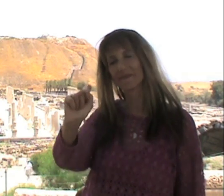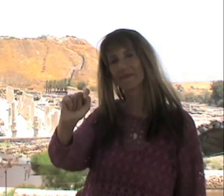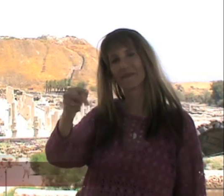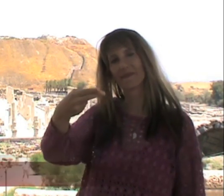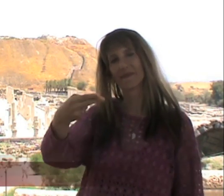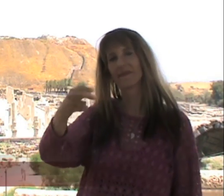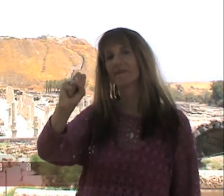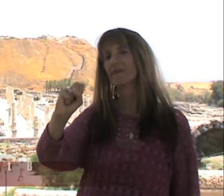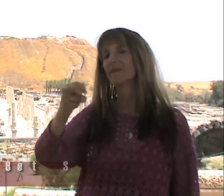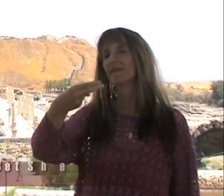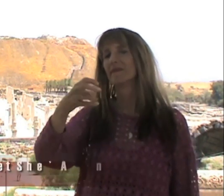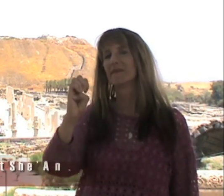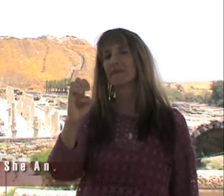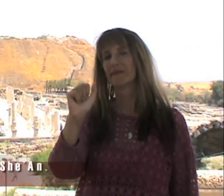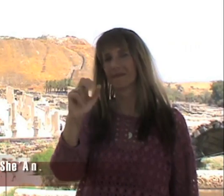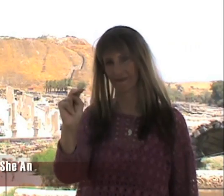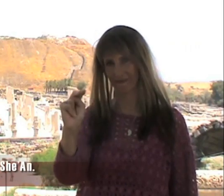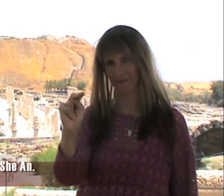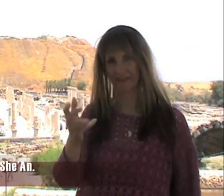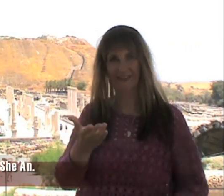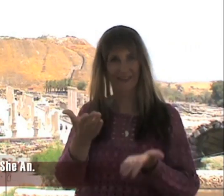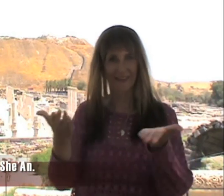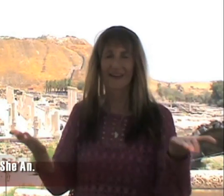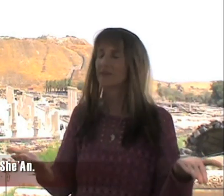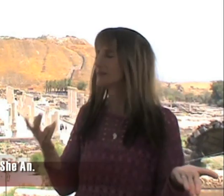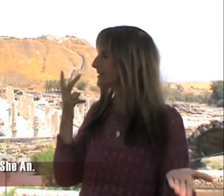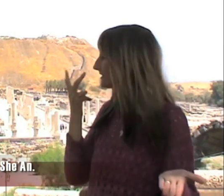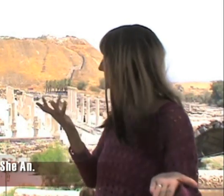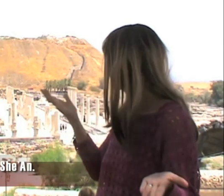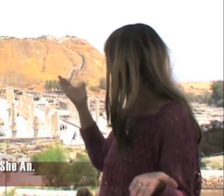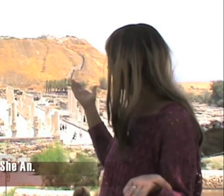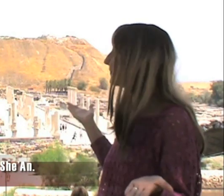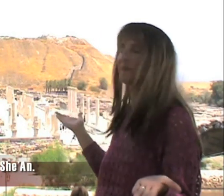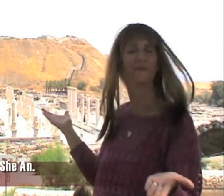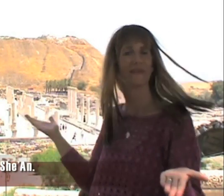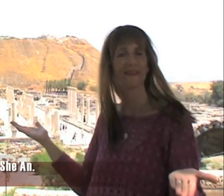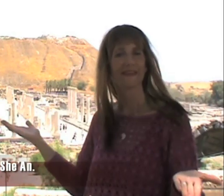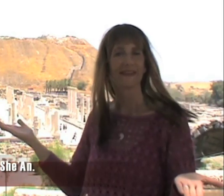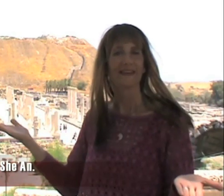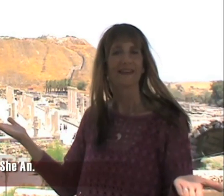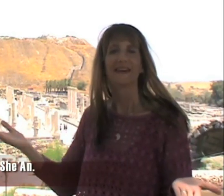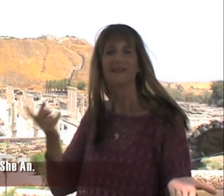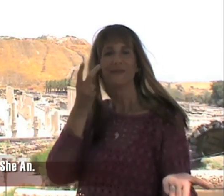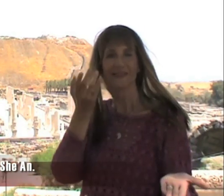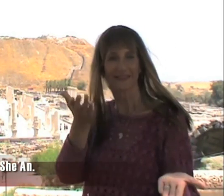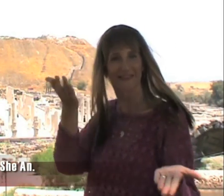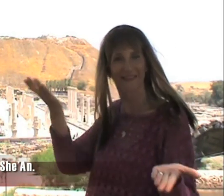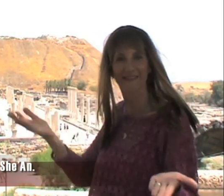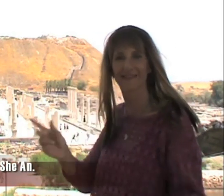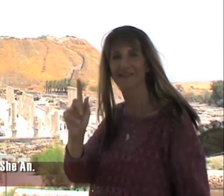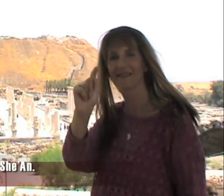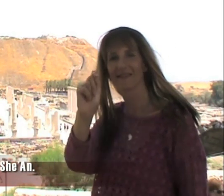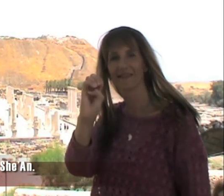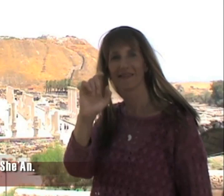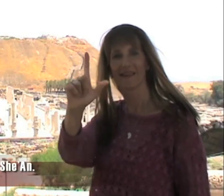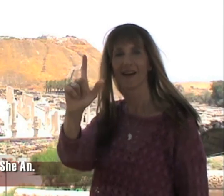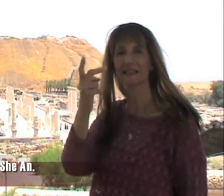Here is Beth-shean. You see, this is a